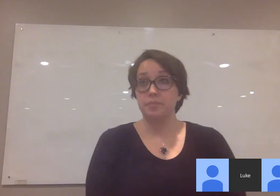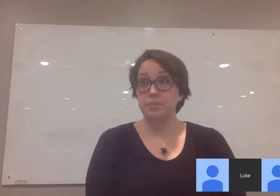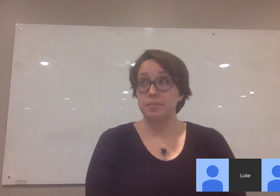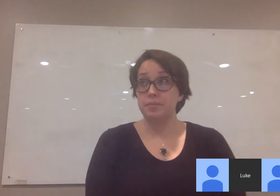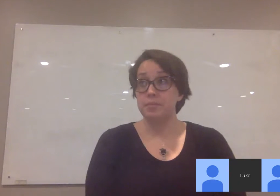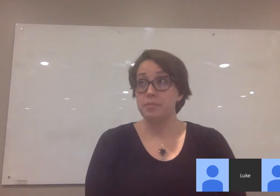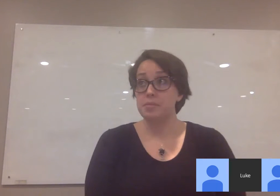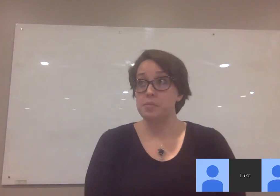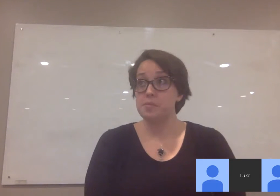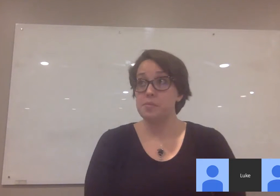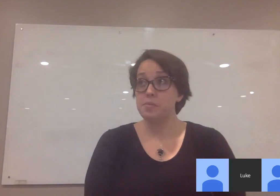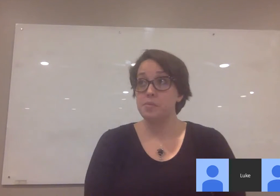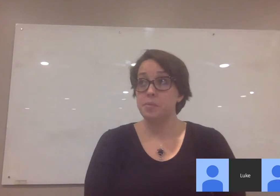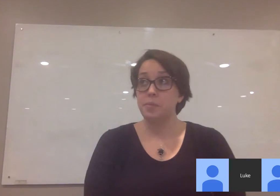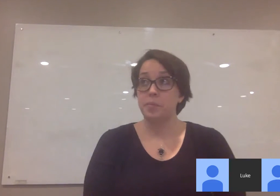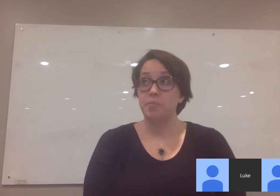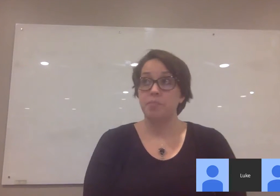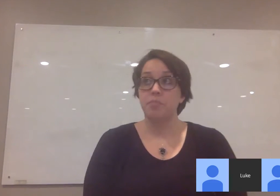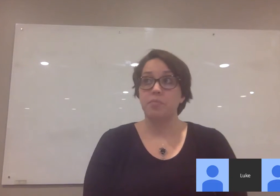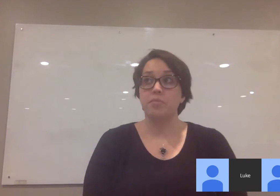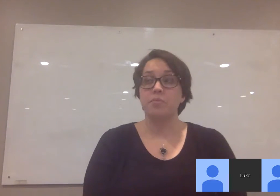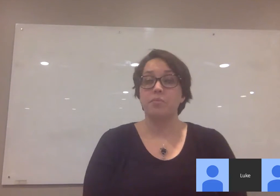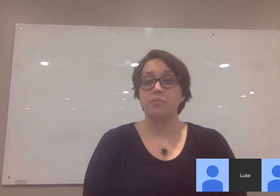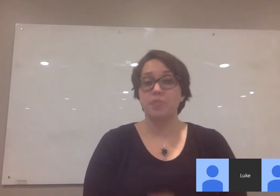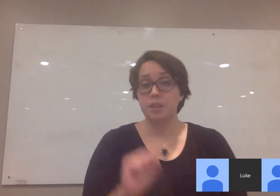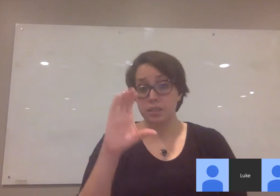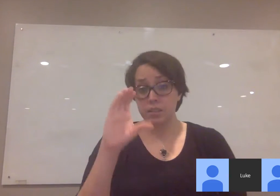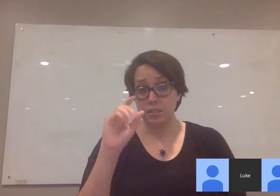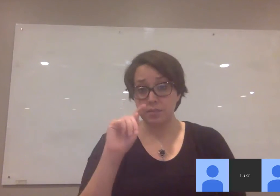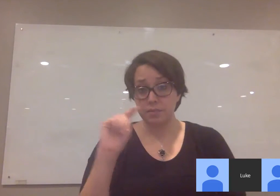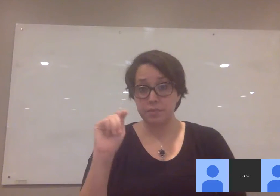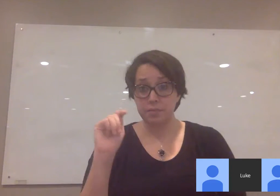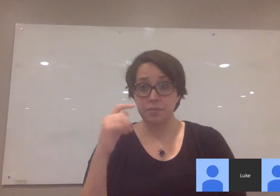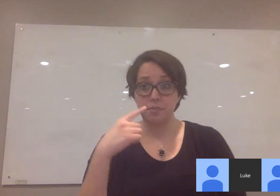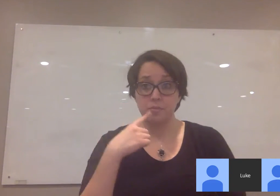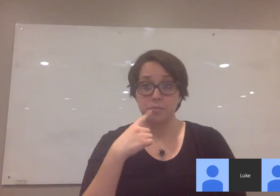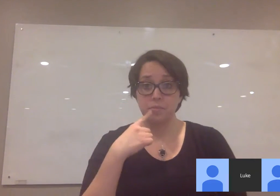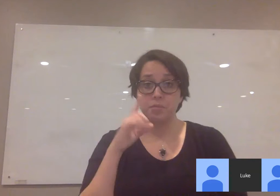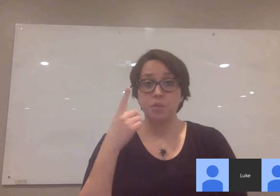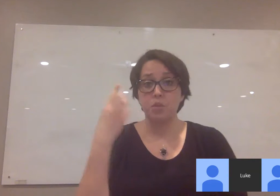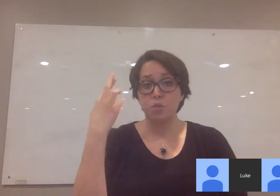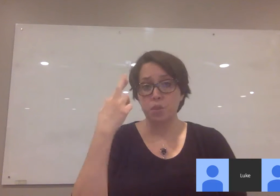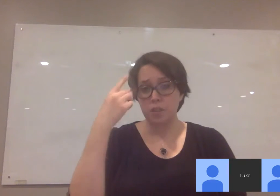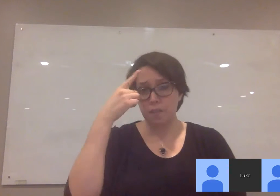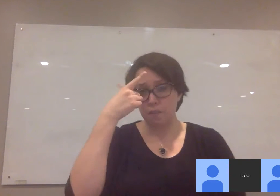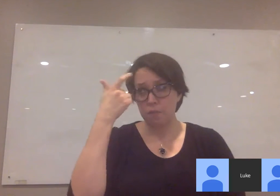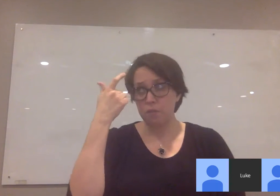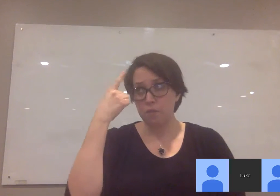yeah, I would. The only reason why I do it is just in case any cover. But I don't have the